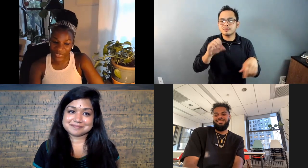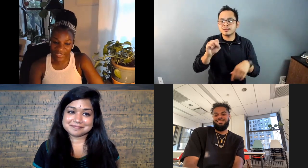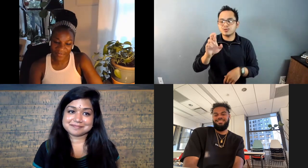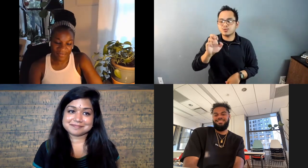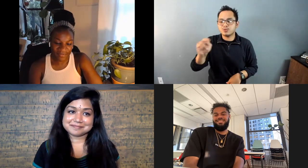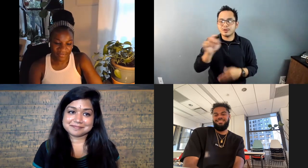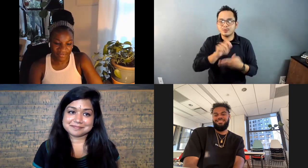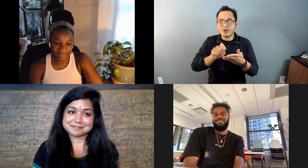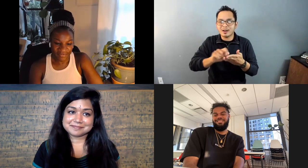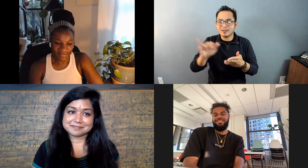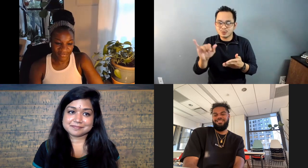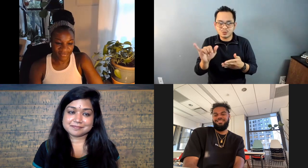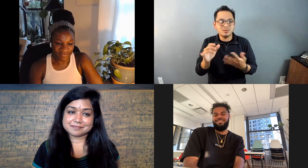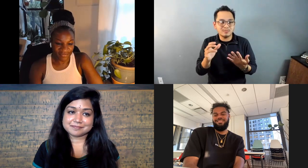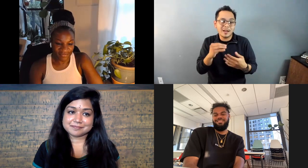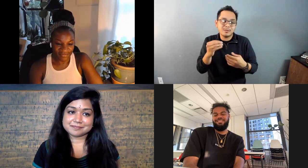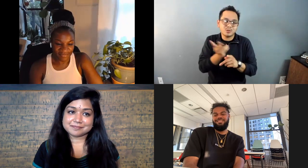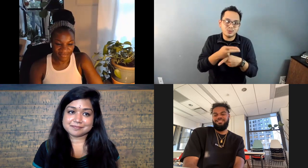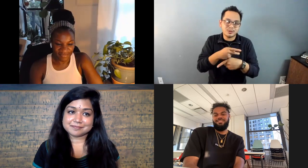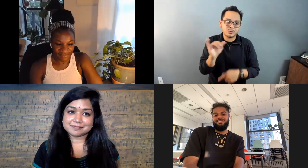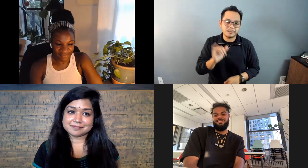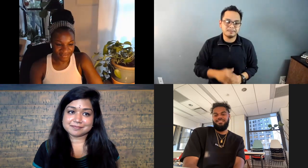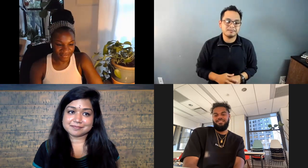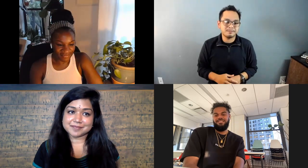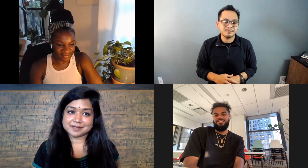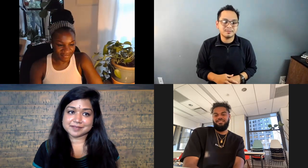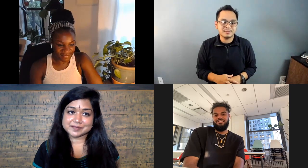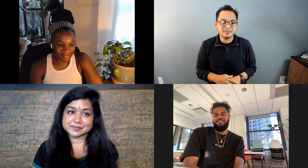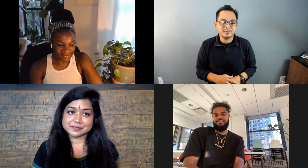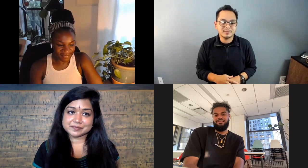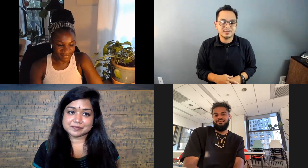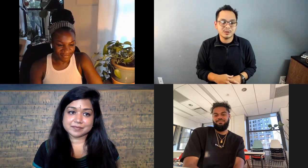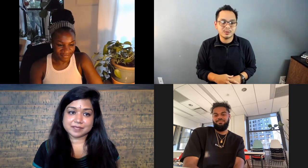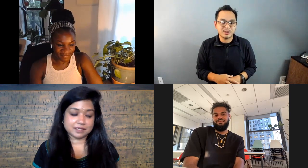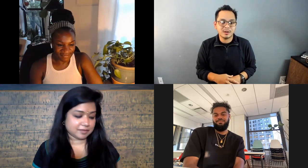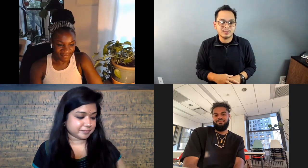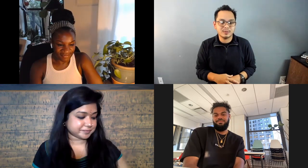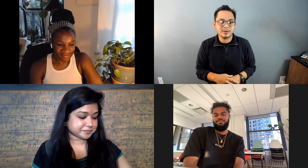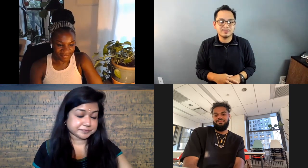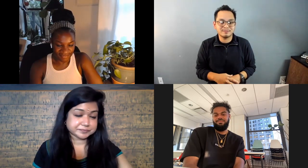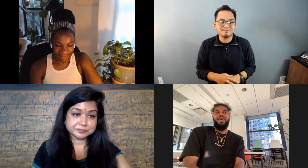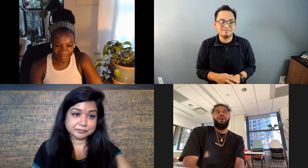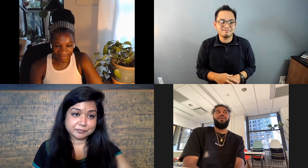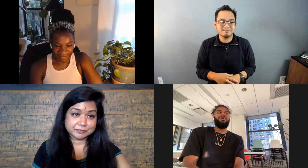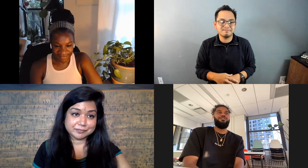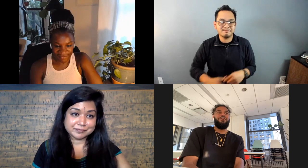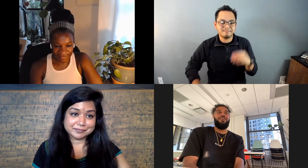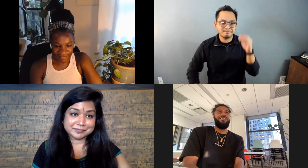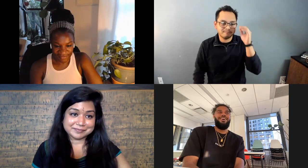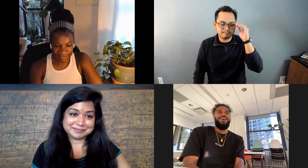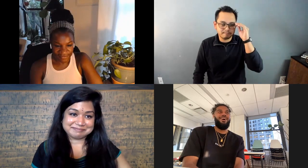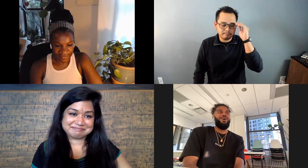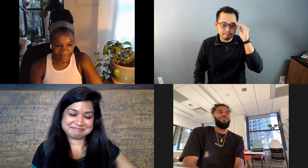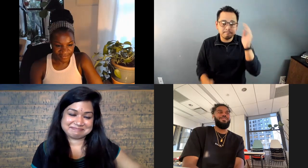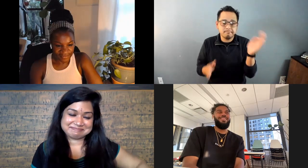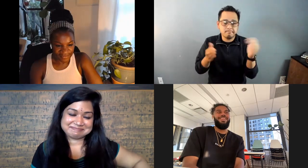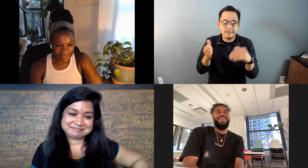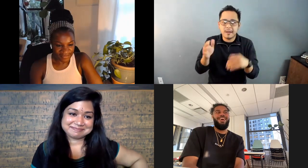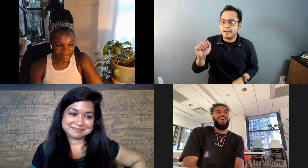and putting it into the hands of people who don't understand it, and then like they can then get credited and go viral with